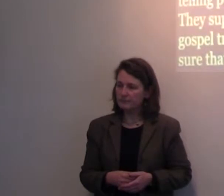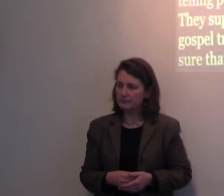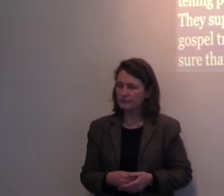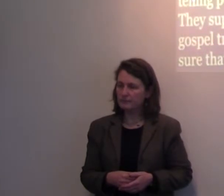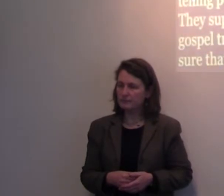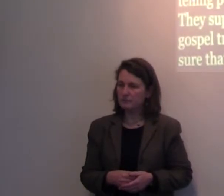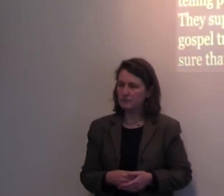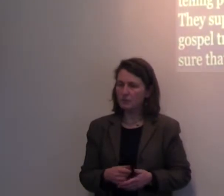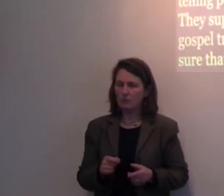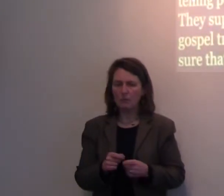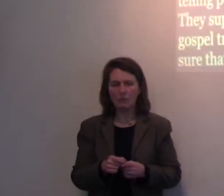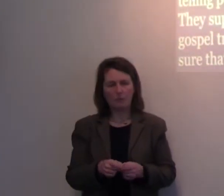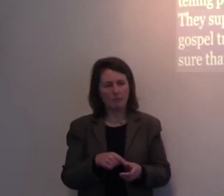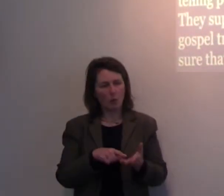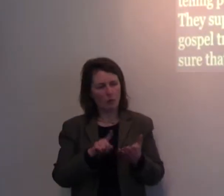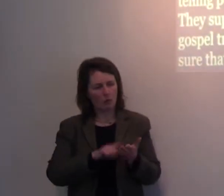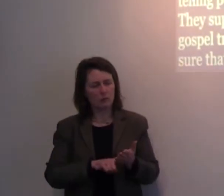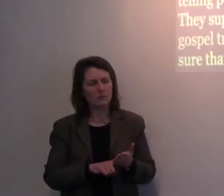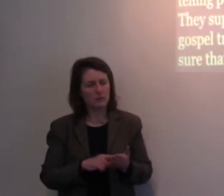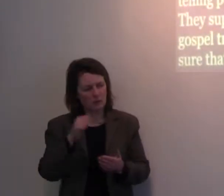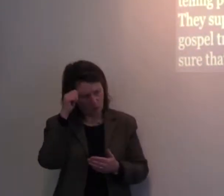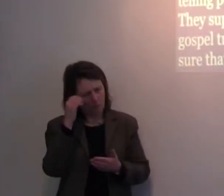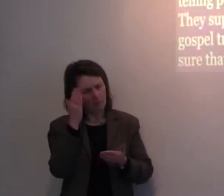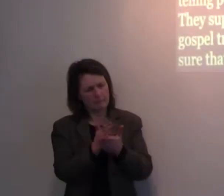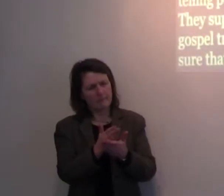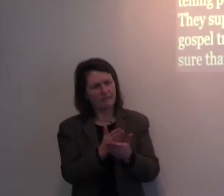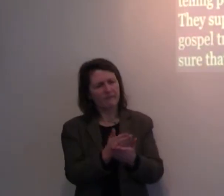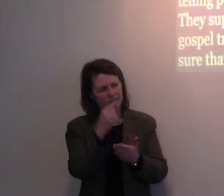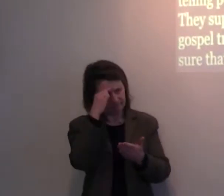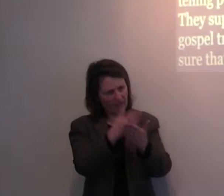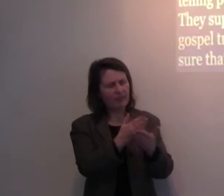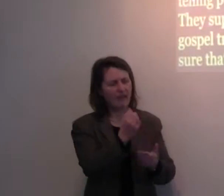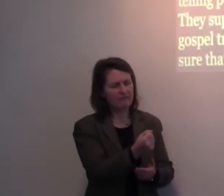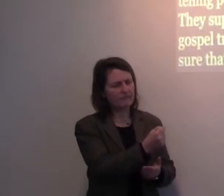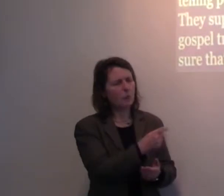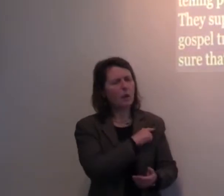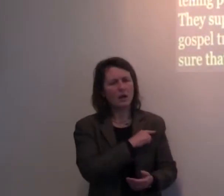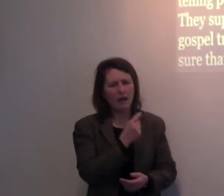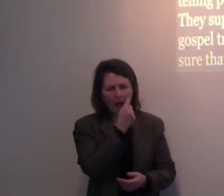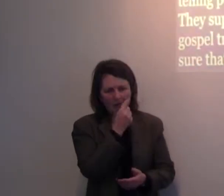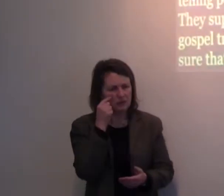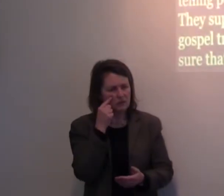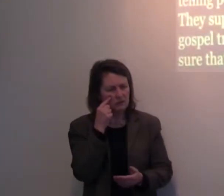Paul was sure about their faith because he had seen the evidence, the proof.